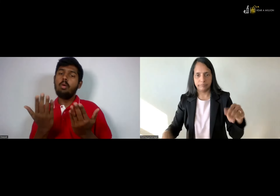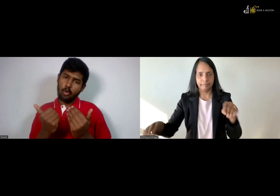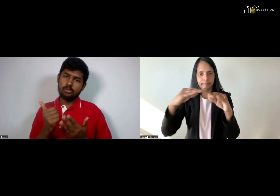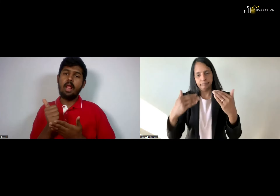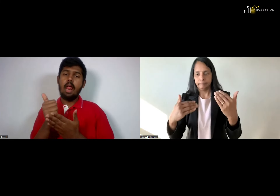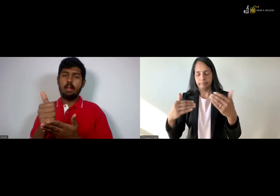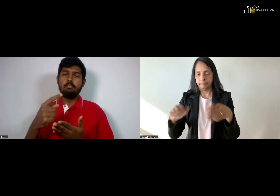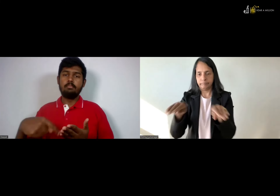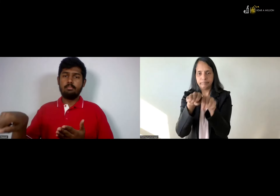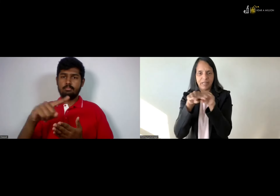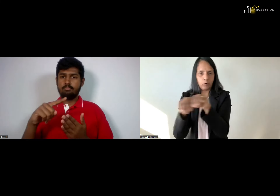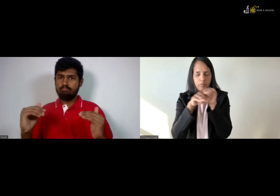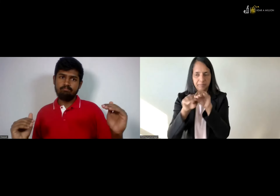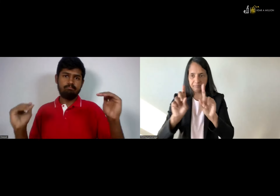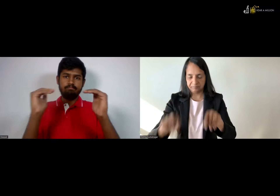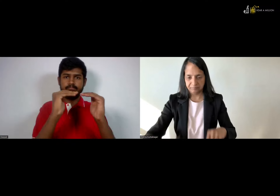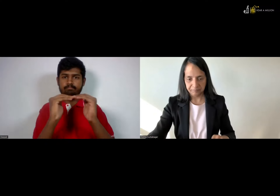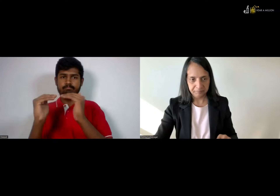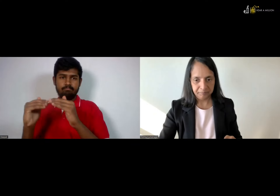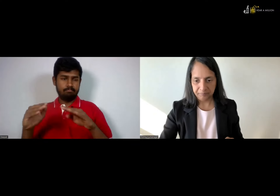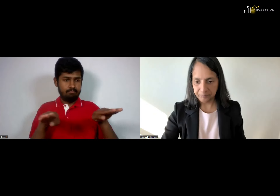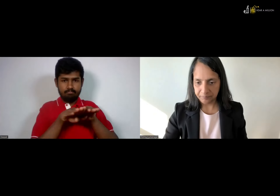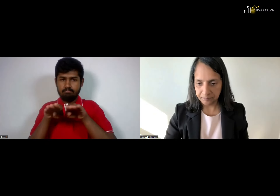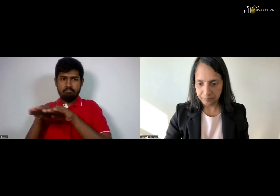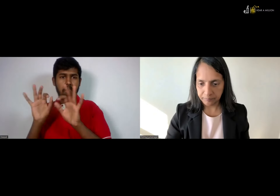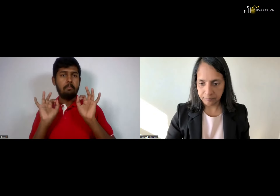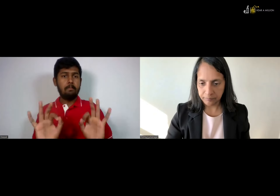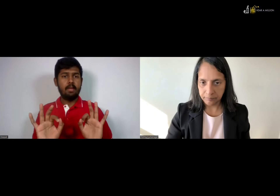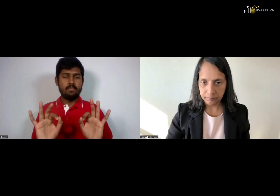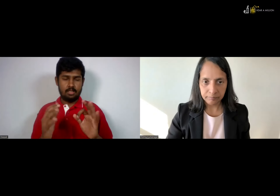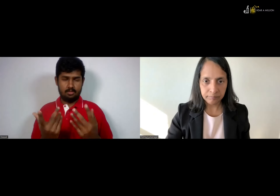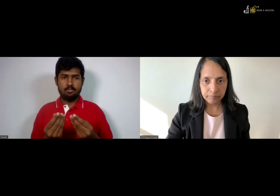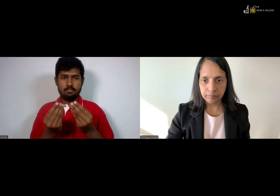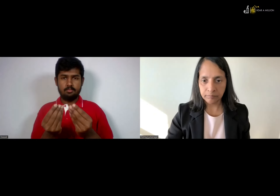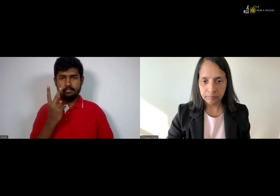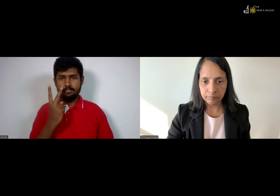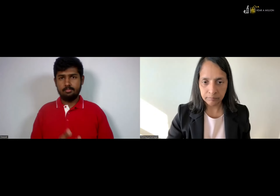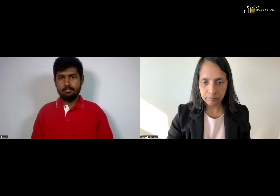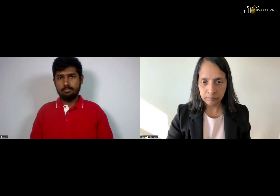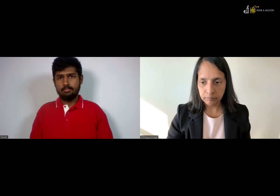So what different ways we can adopt that provide the equity to all the people?